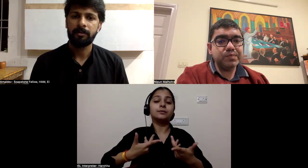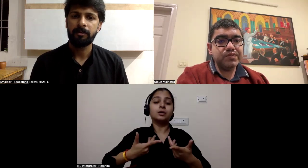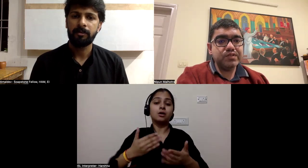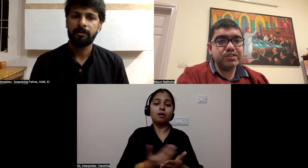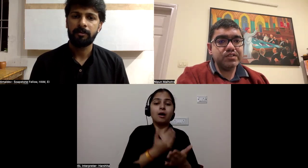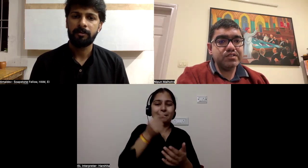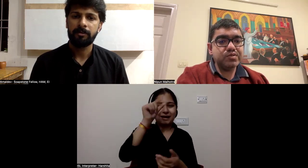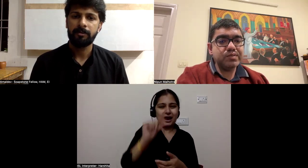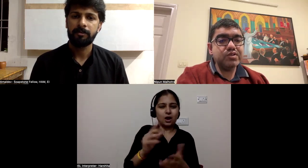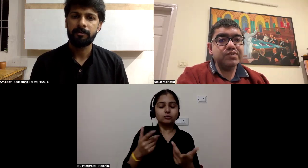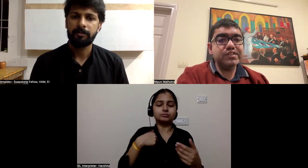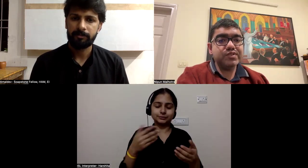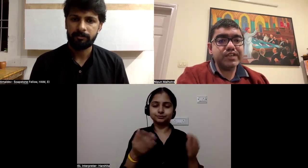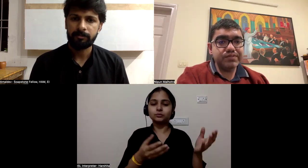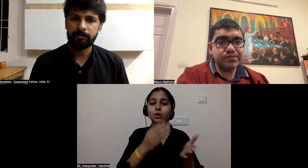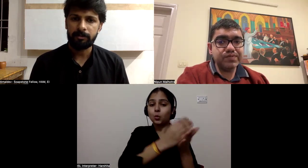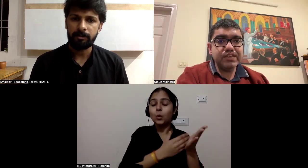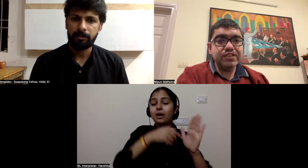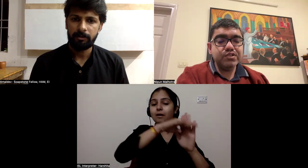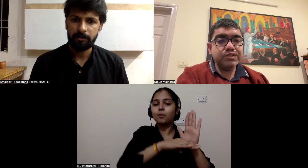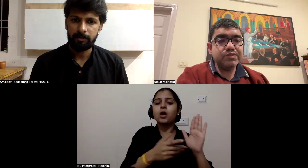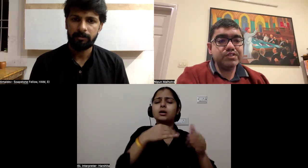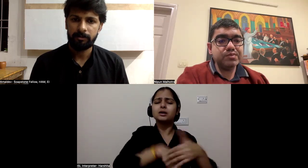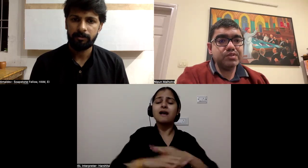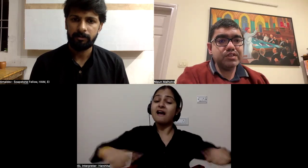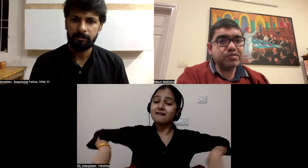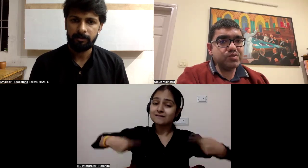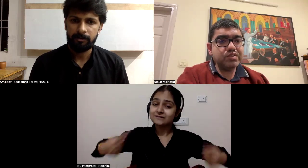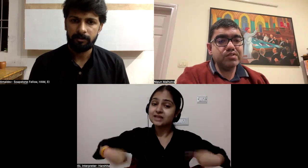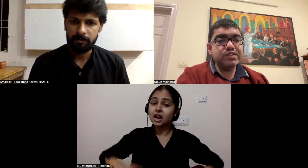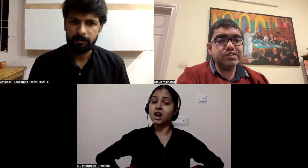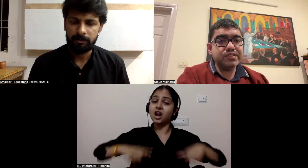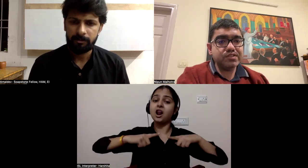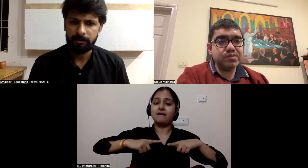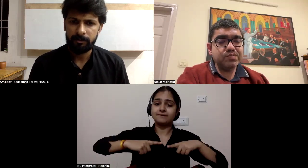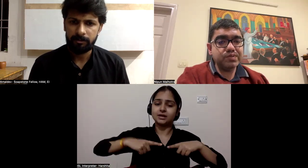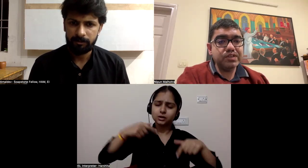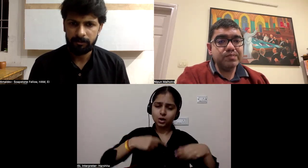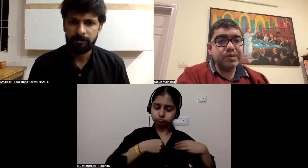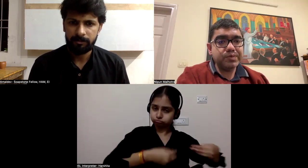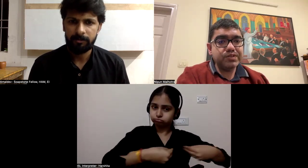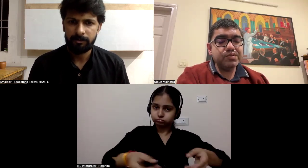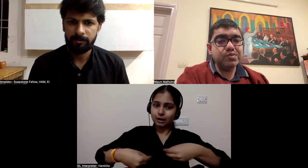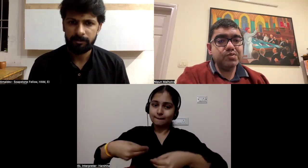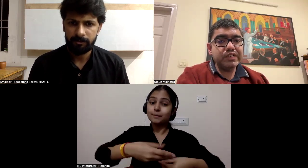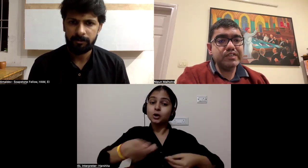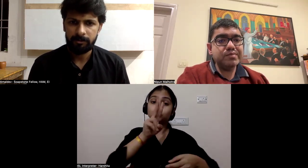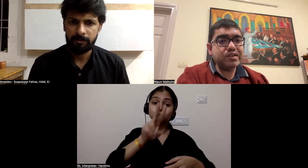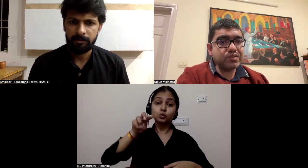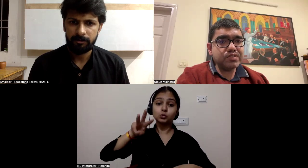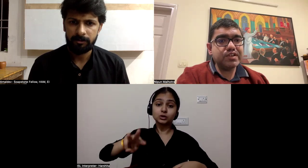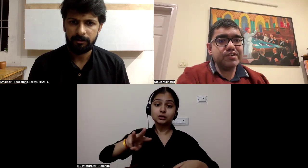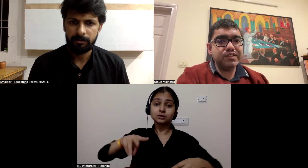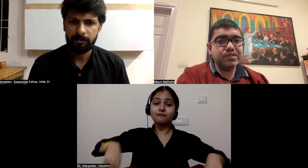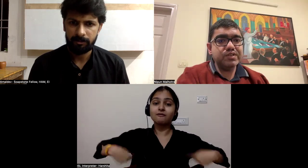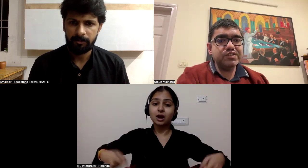initiatives in Nippon Foundation is this program called Wheels for Life, through which we've distributed around 2,000 wheelchairs to people who need them